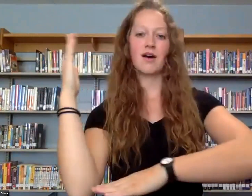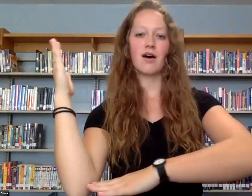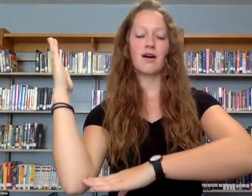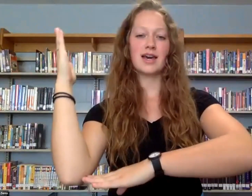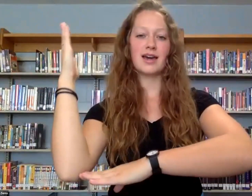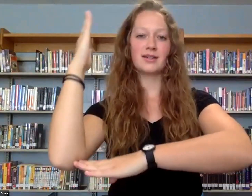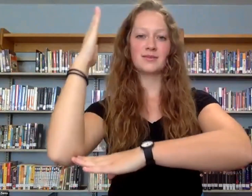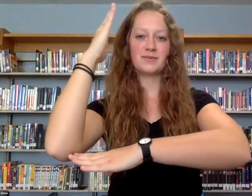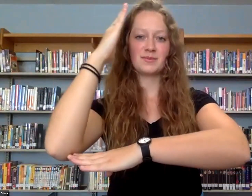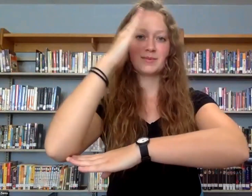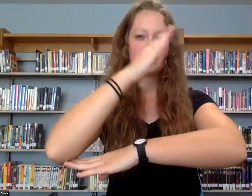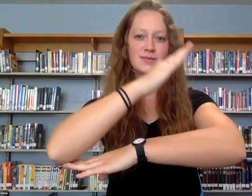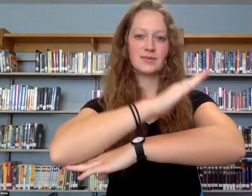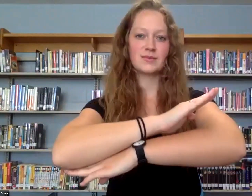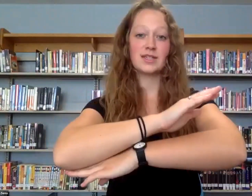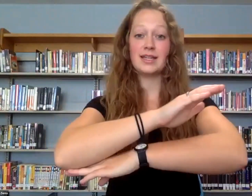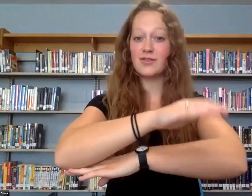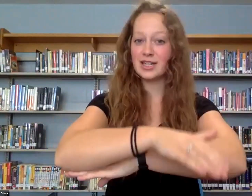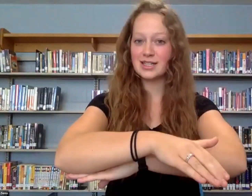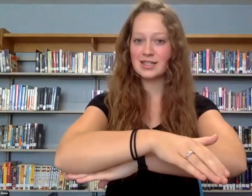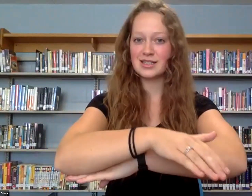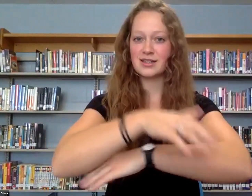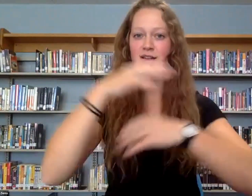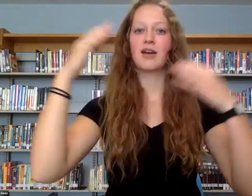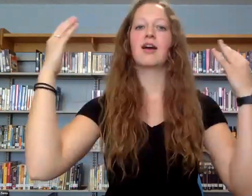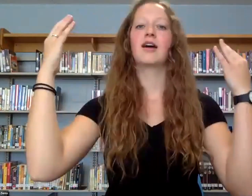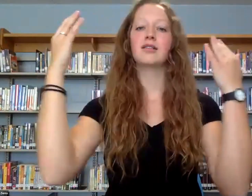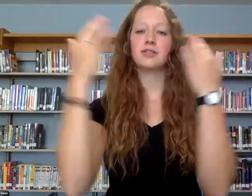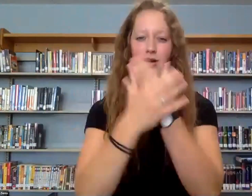all day, evening, dark.